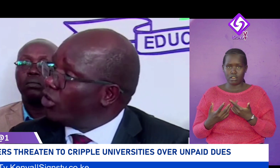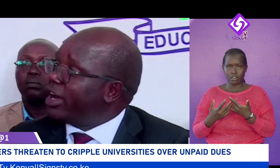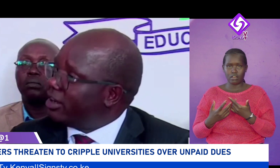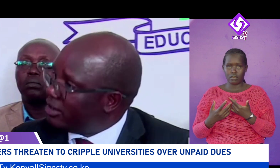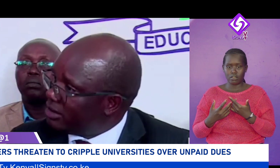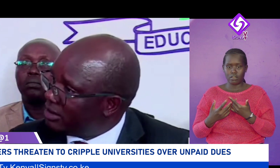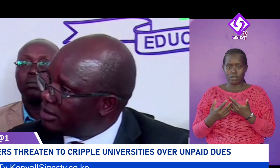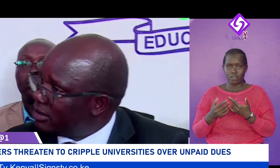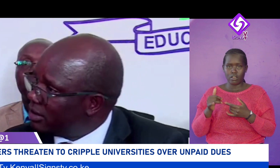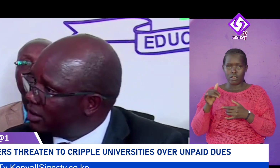strike.